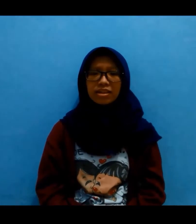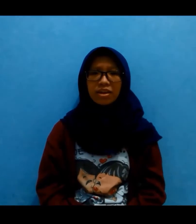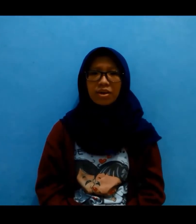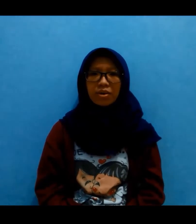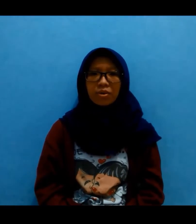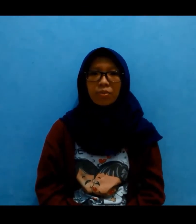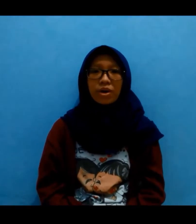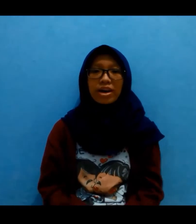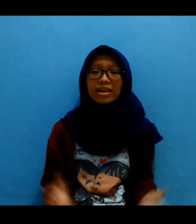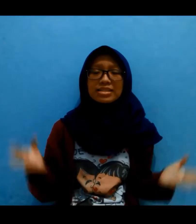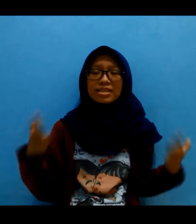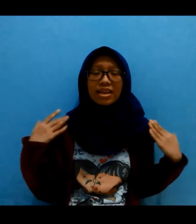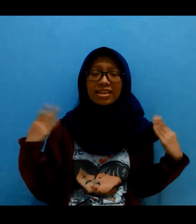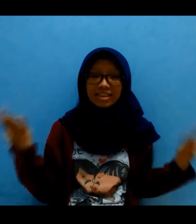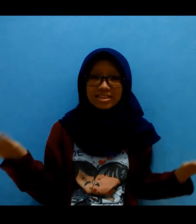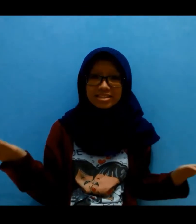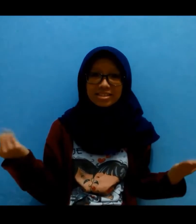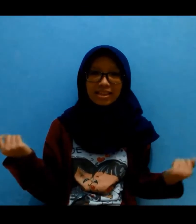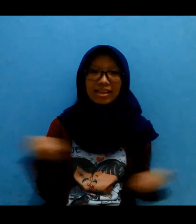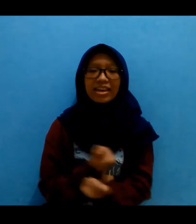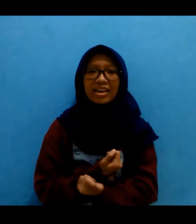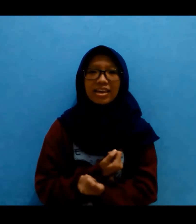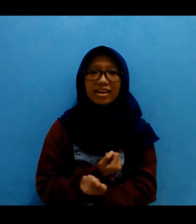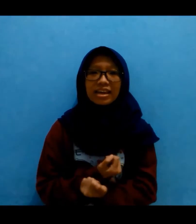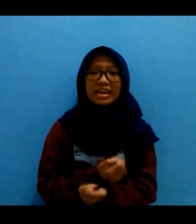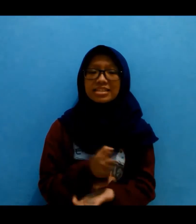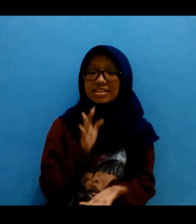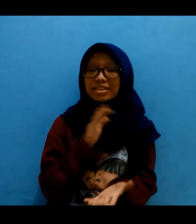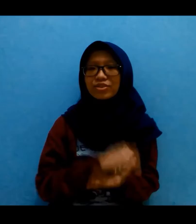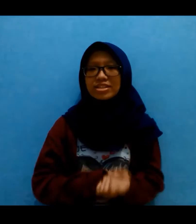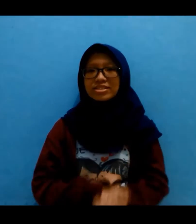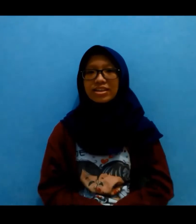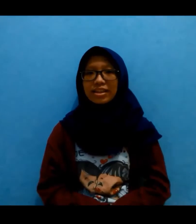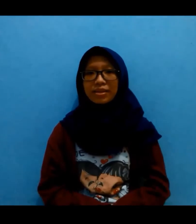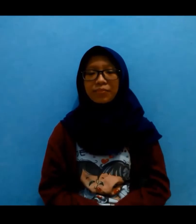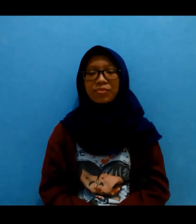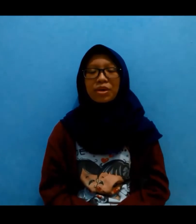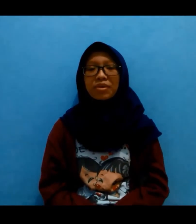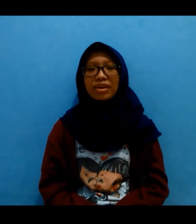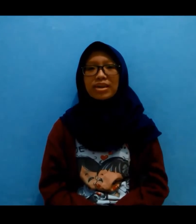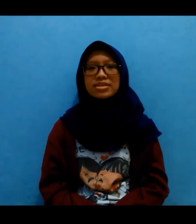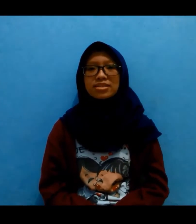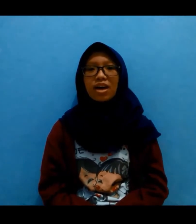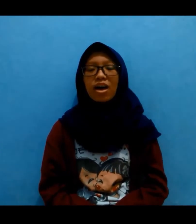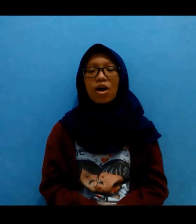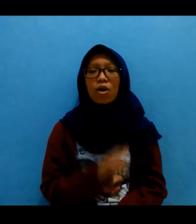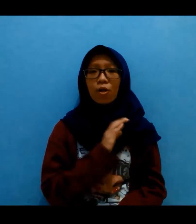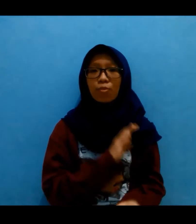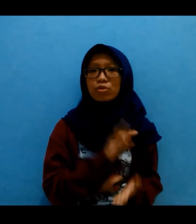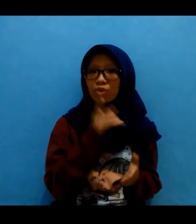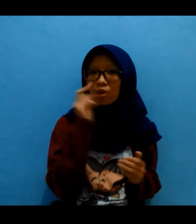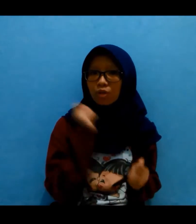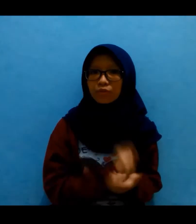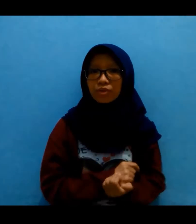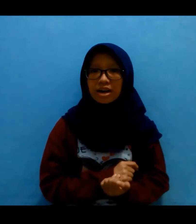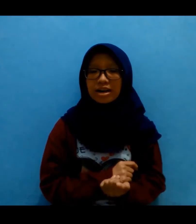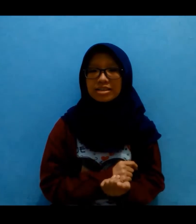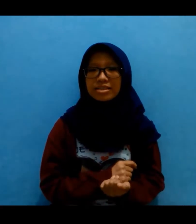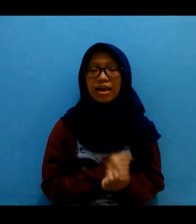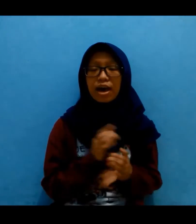then, why I can say like this? It's easy to answer it because almost all of you guys